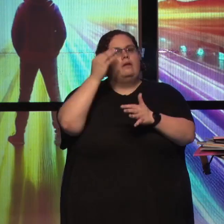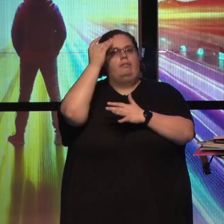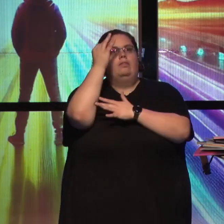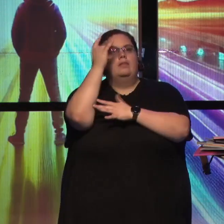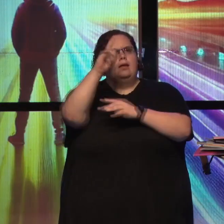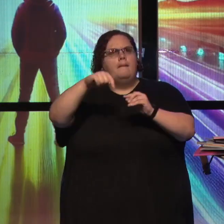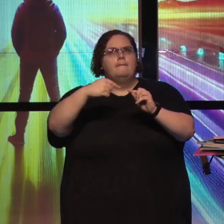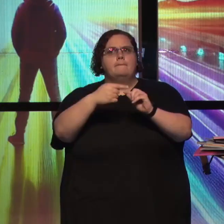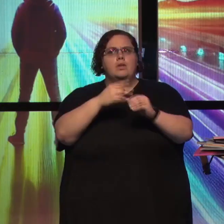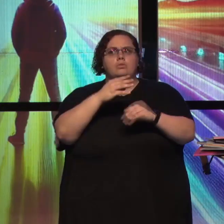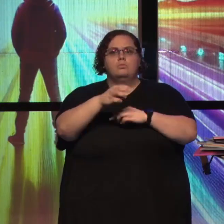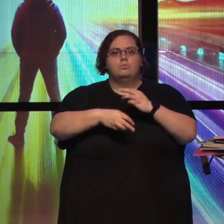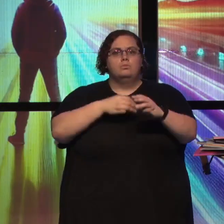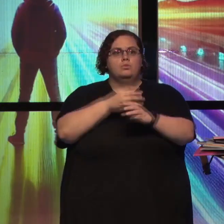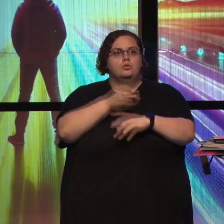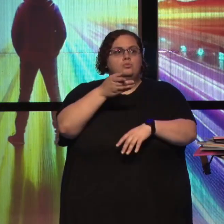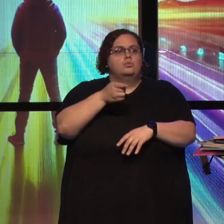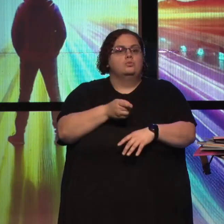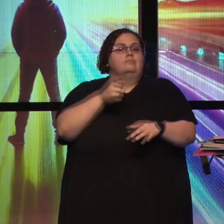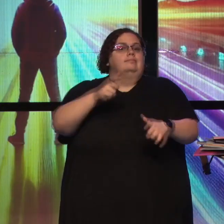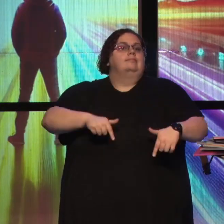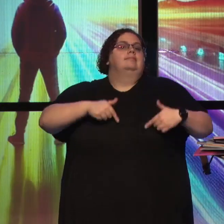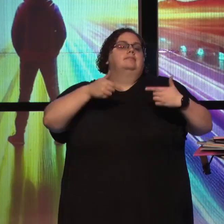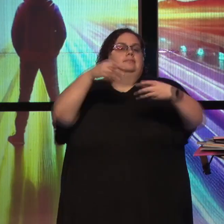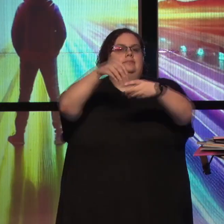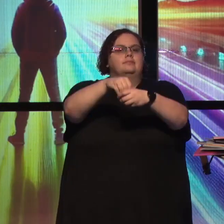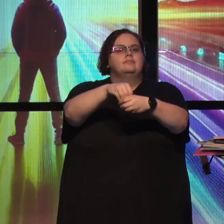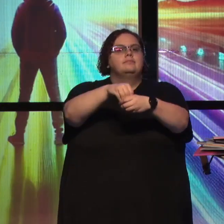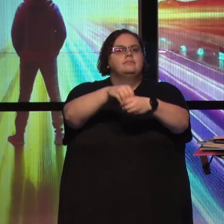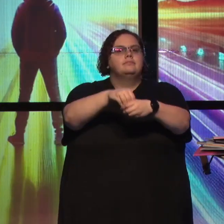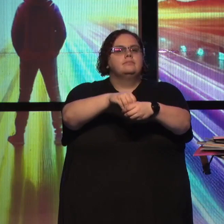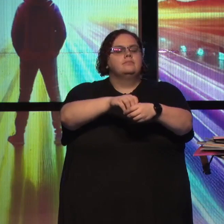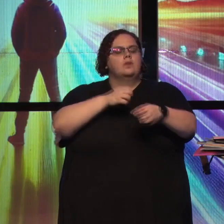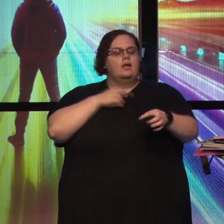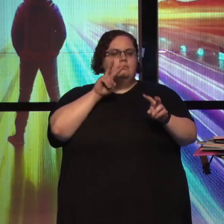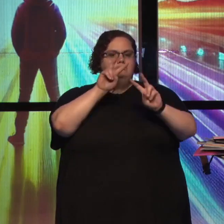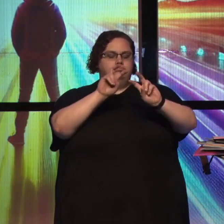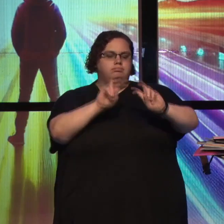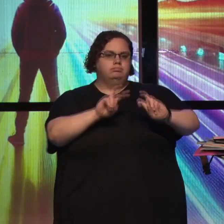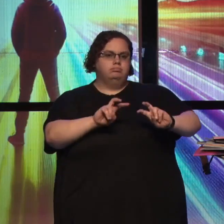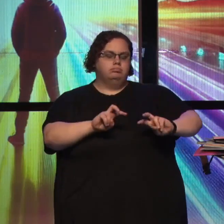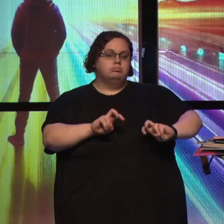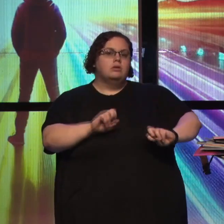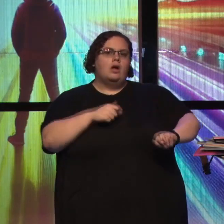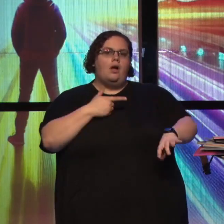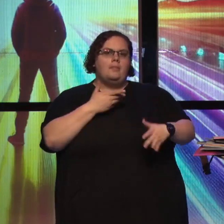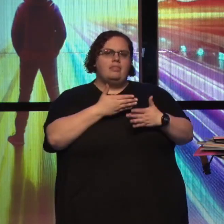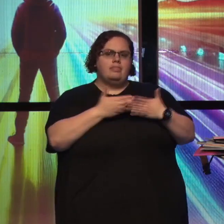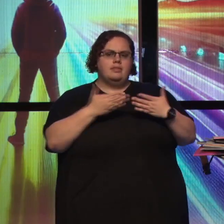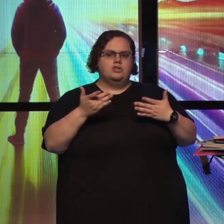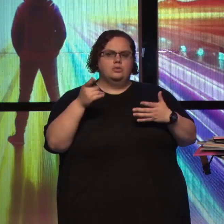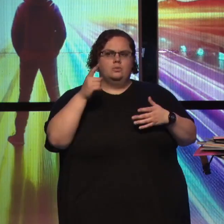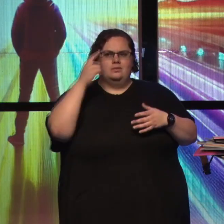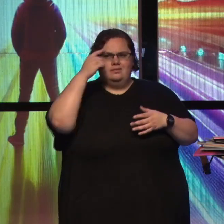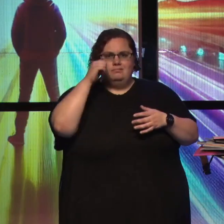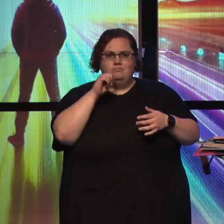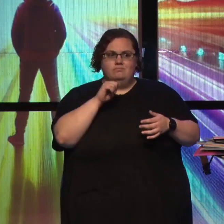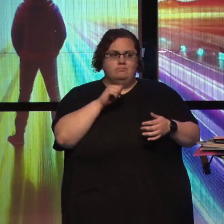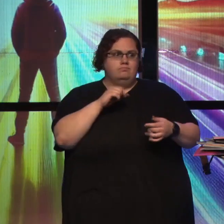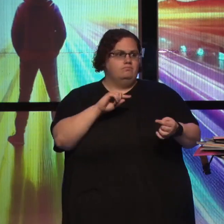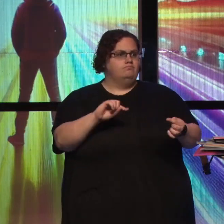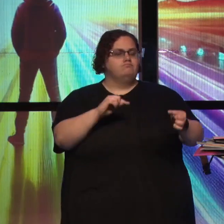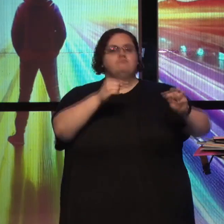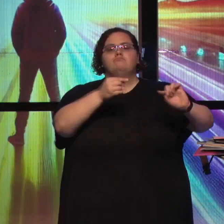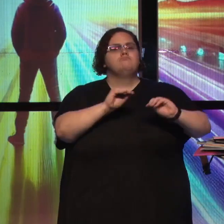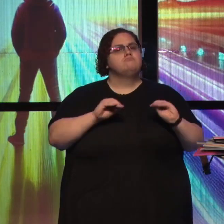the world in which you live. Offer a critical examination of the things that you think are harmless, that are